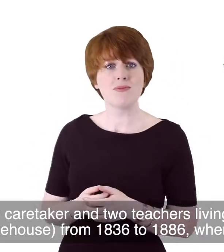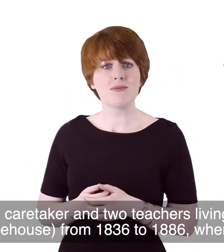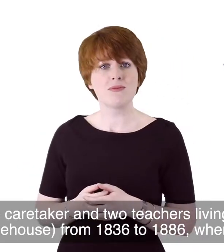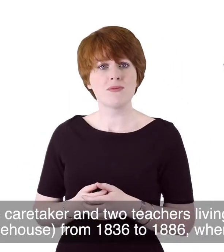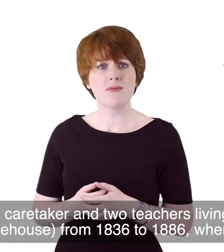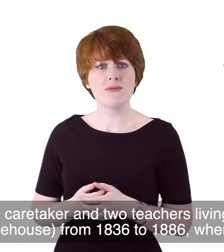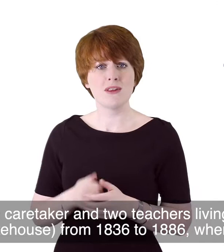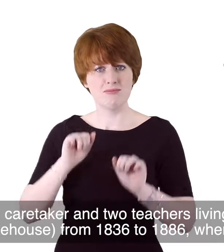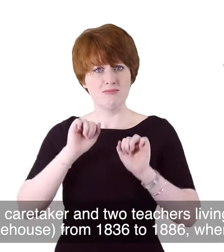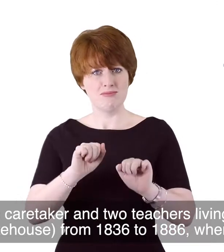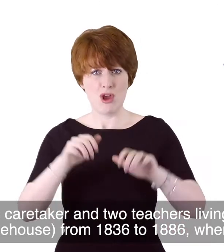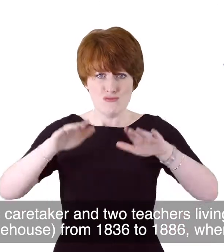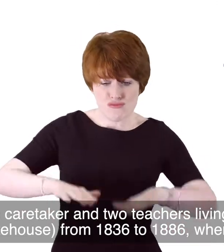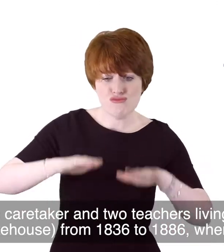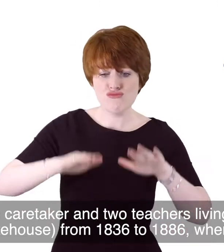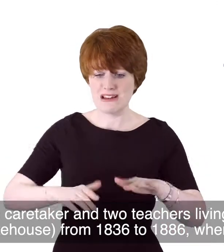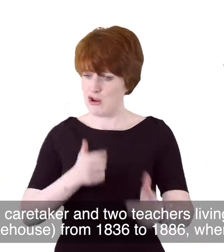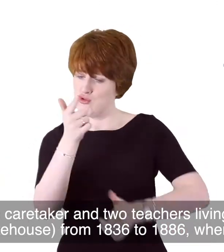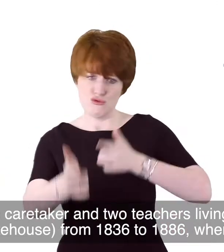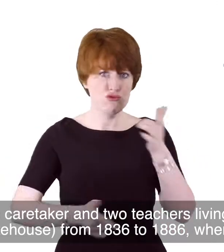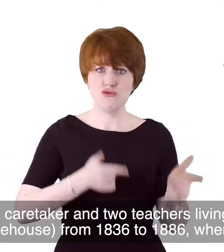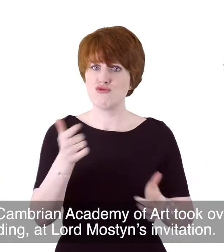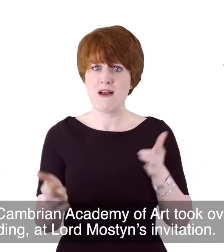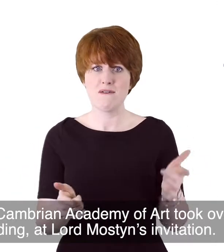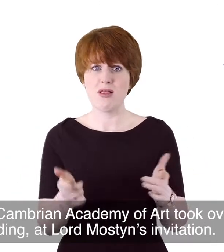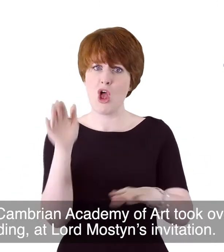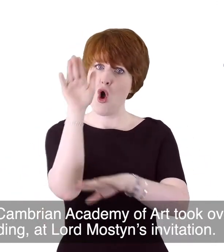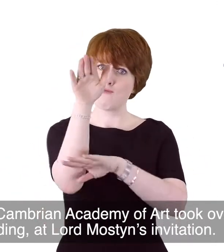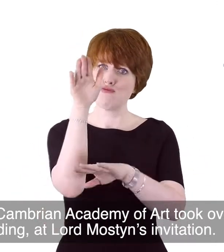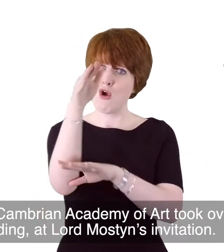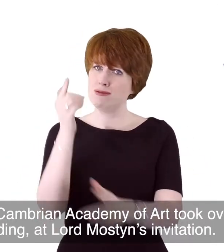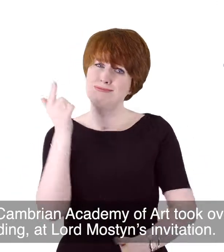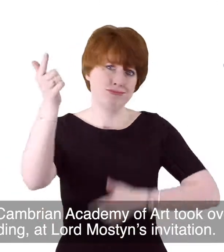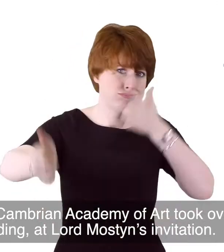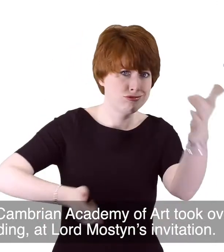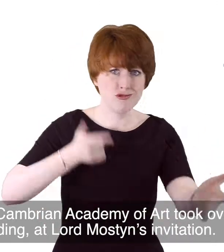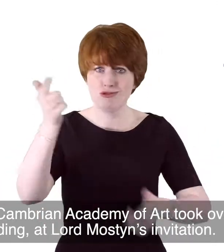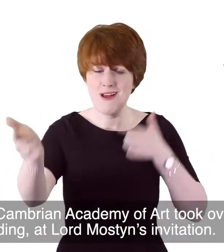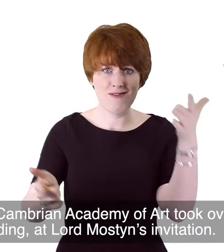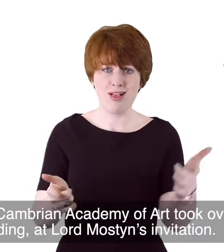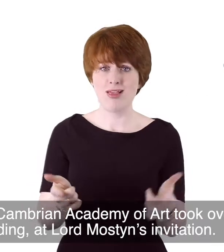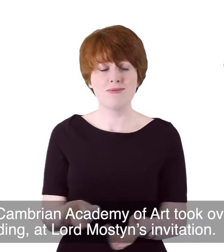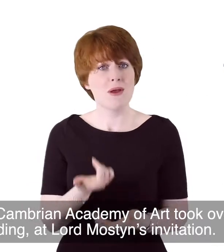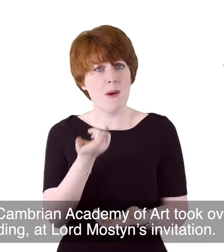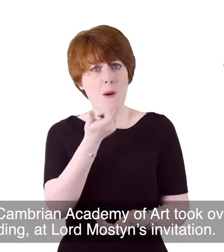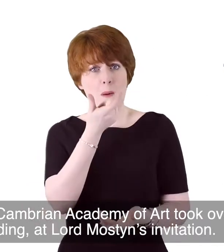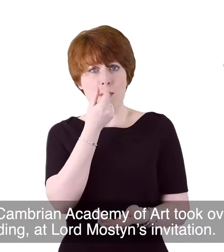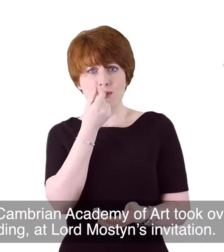from 1836 to 1886, when the Royal Cambrian Academy of Art took over the building at Lord